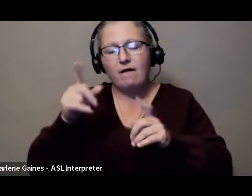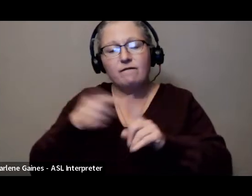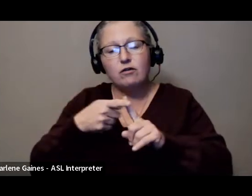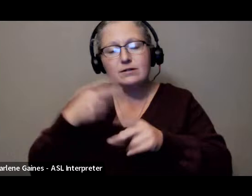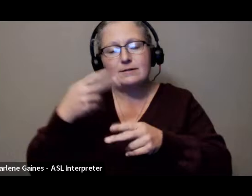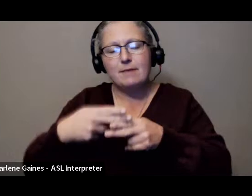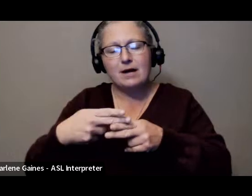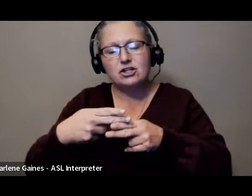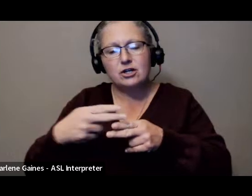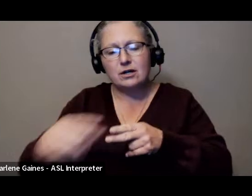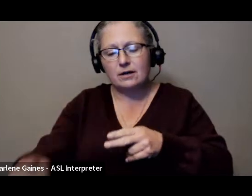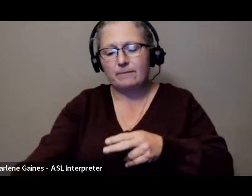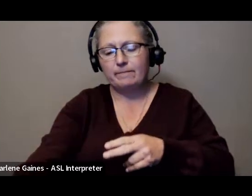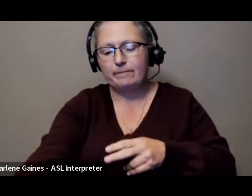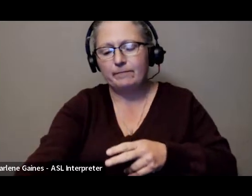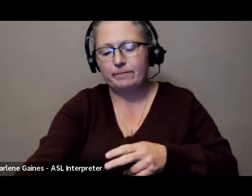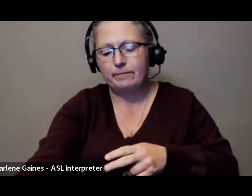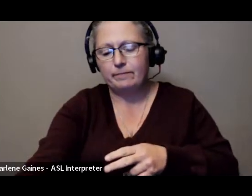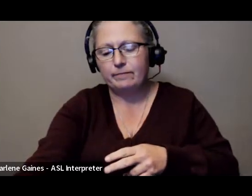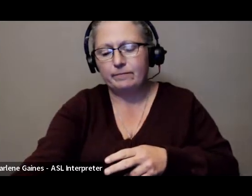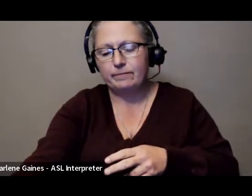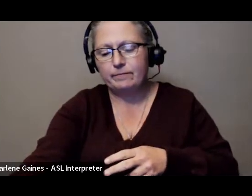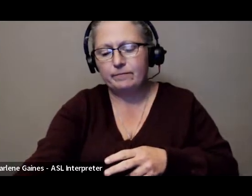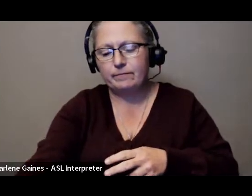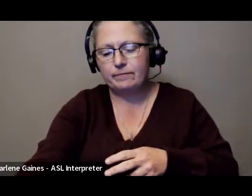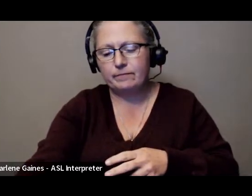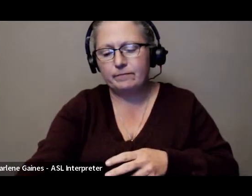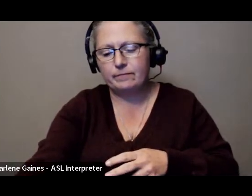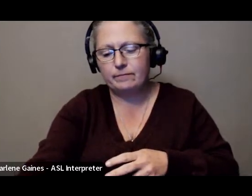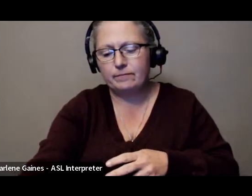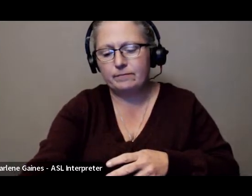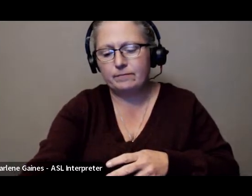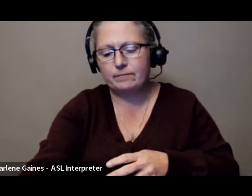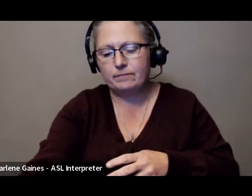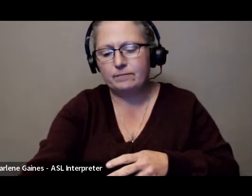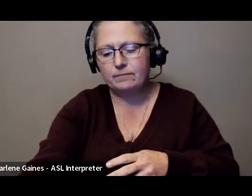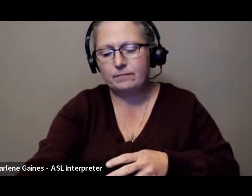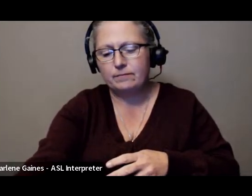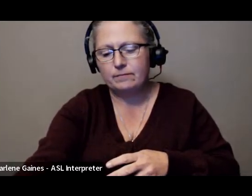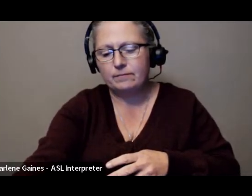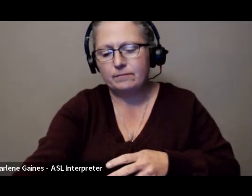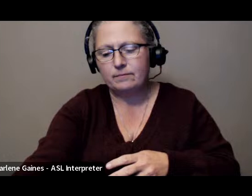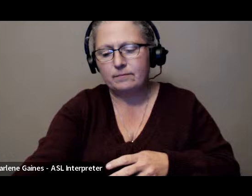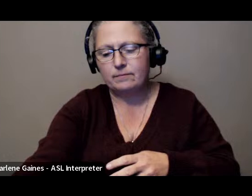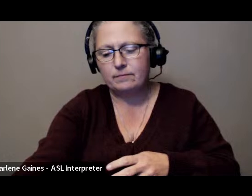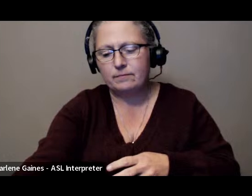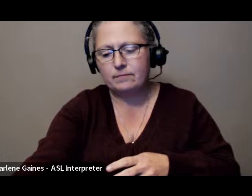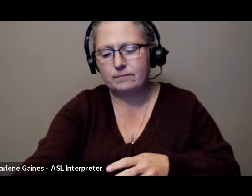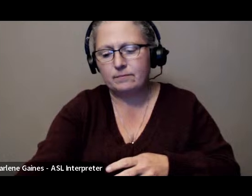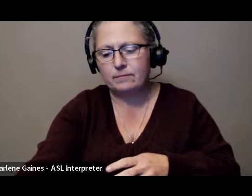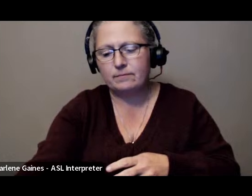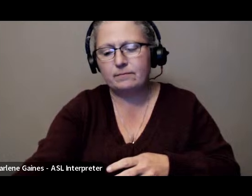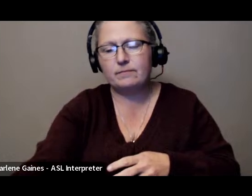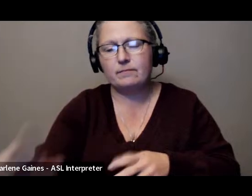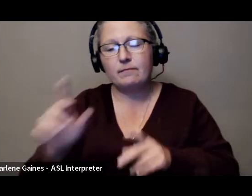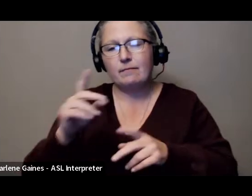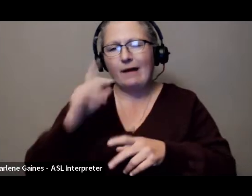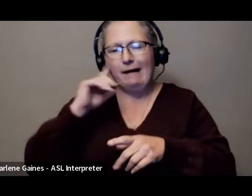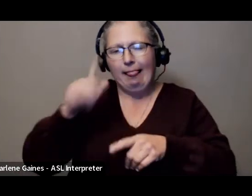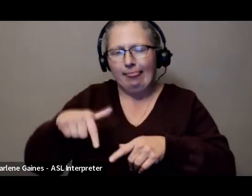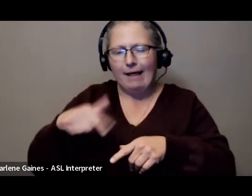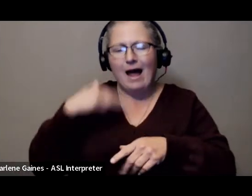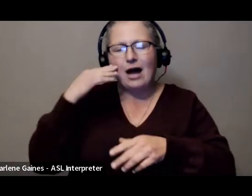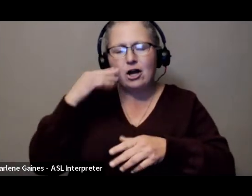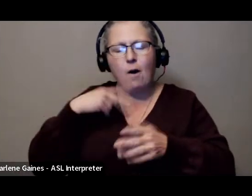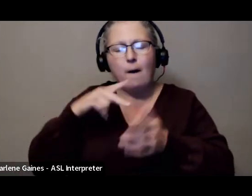mentioning that I have 2 pages of, I'm trying to consolidate it here, everybody. I know it's late. I would like to start by mentioning that I have no intention